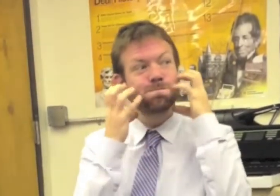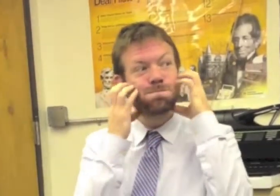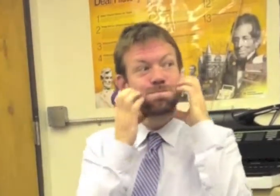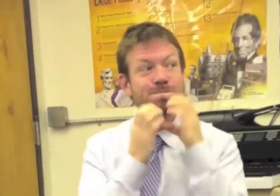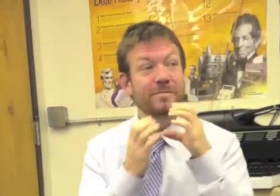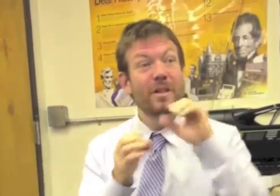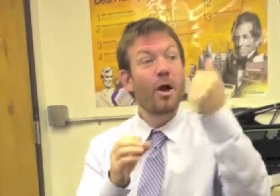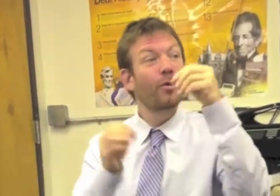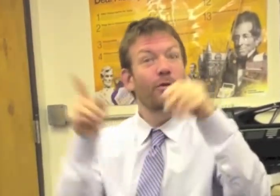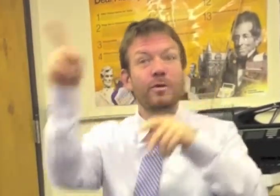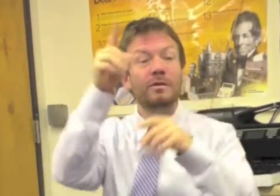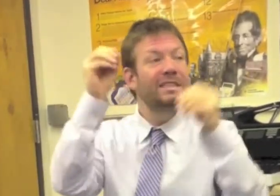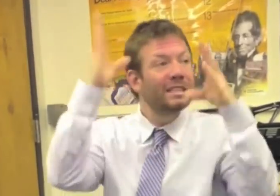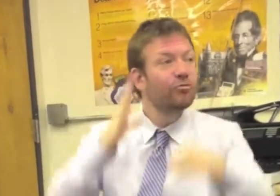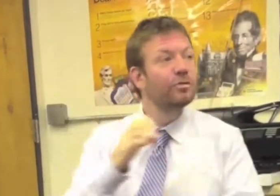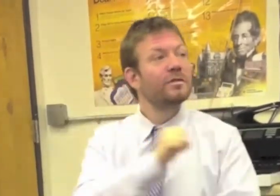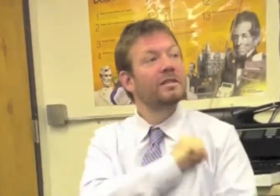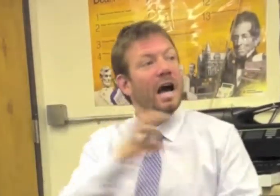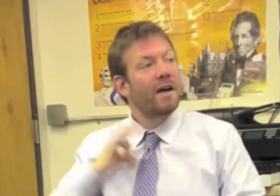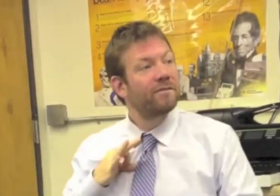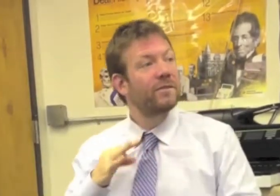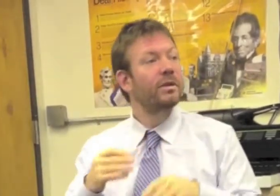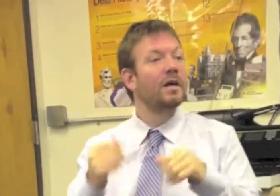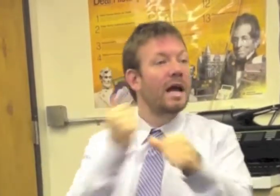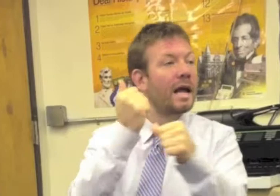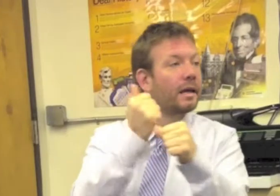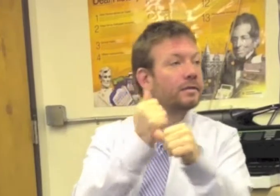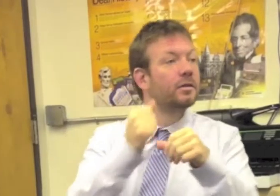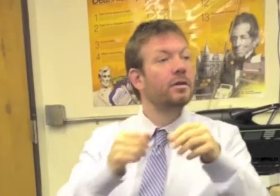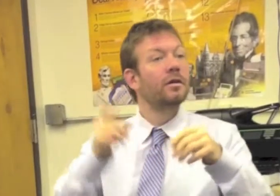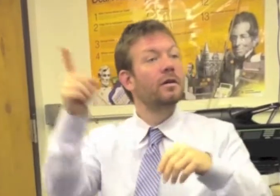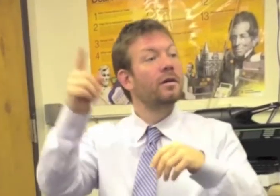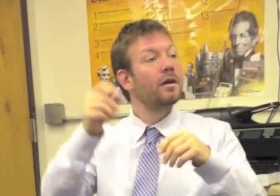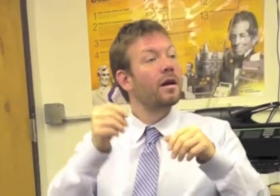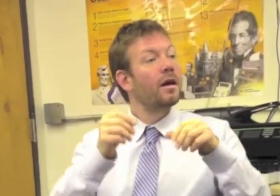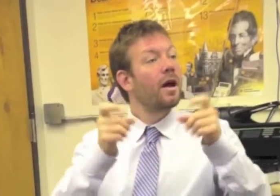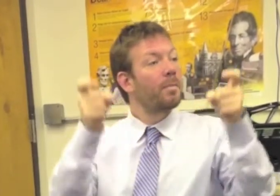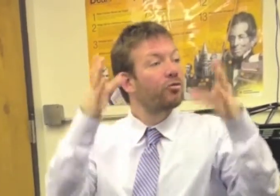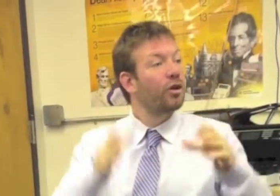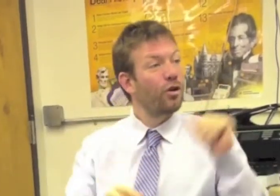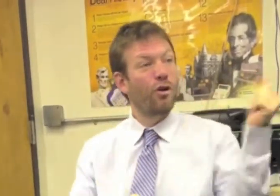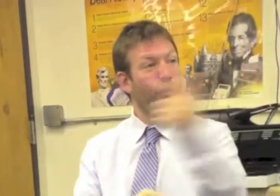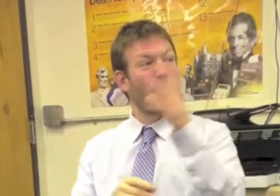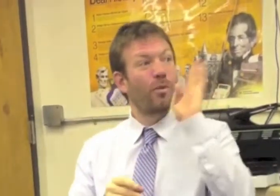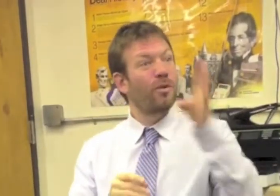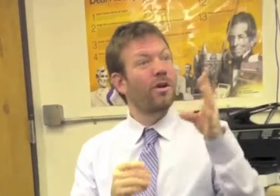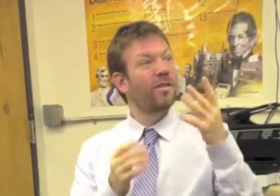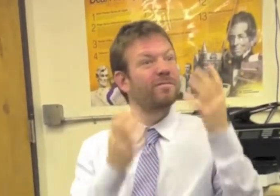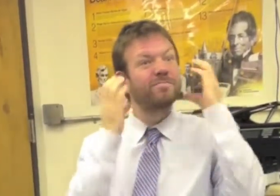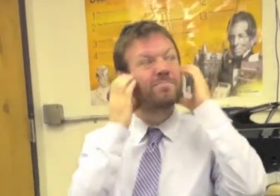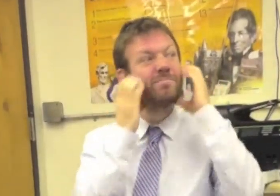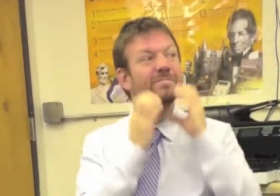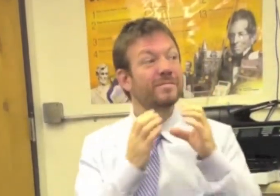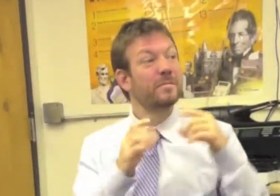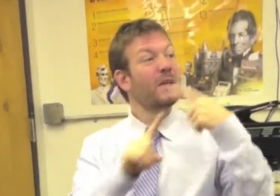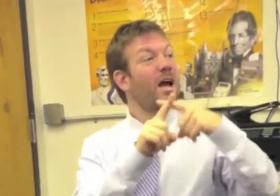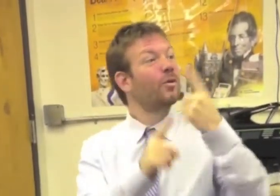So, you'll see all different faculty. You'll see faculty all across the campus with their